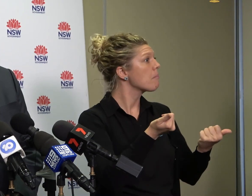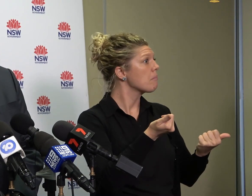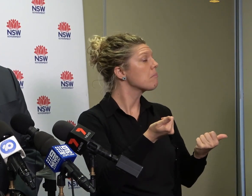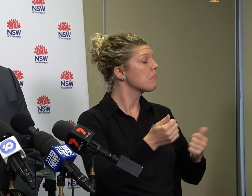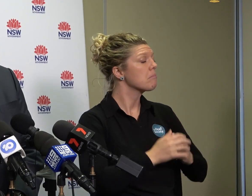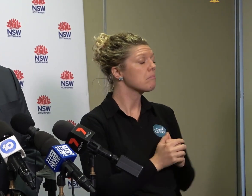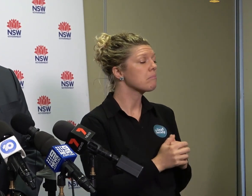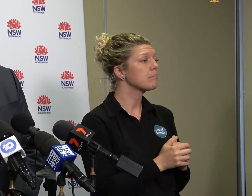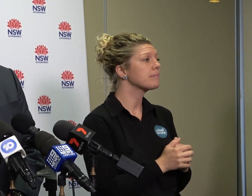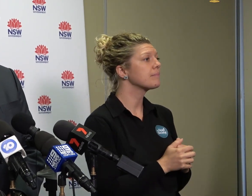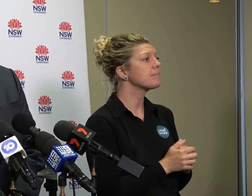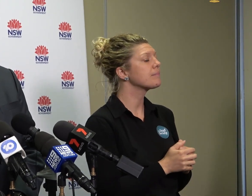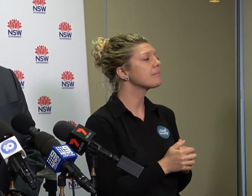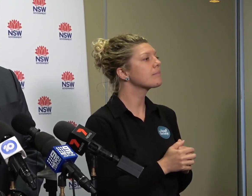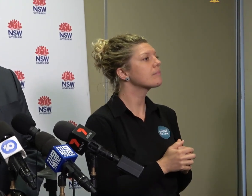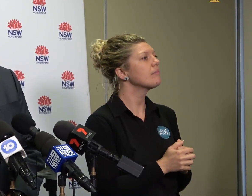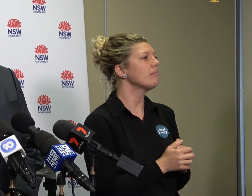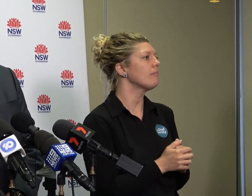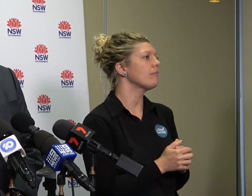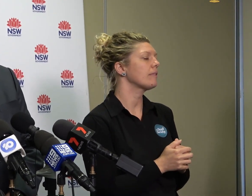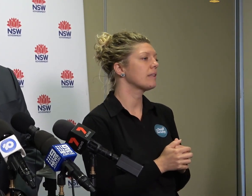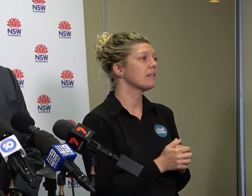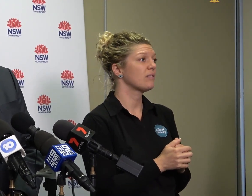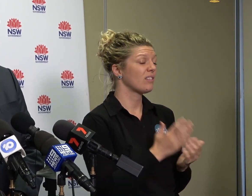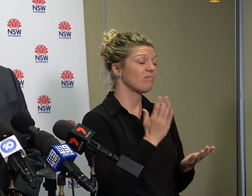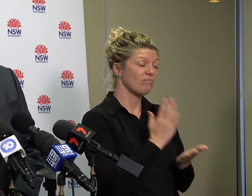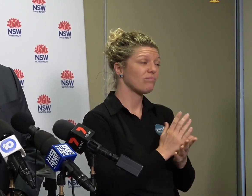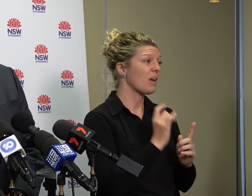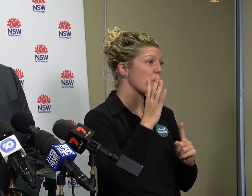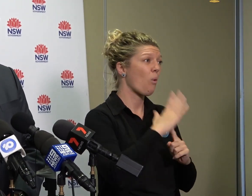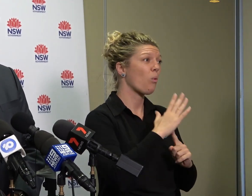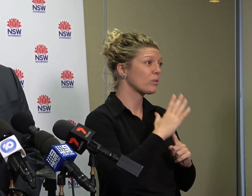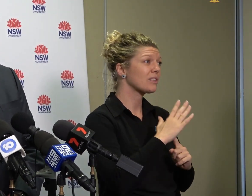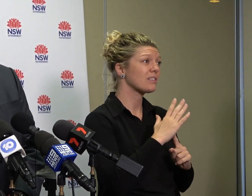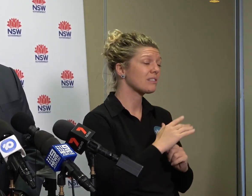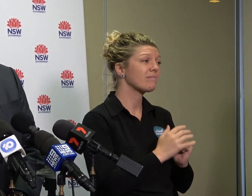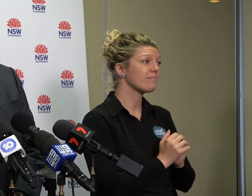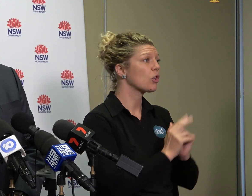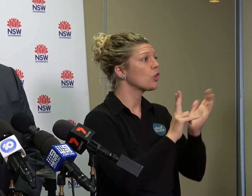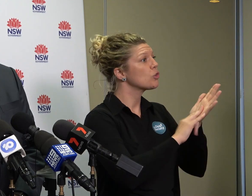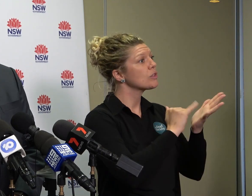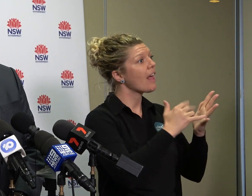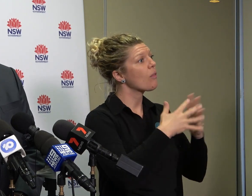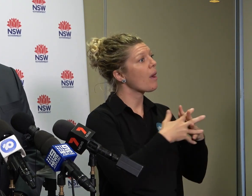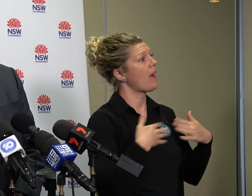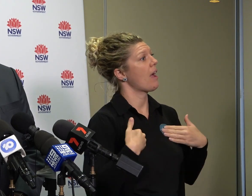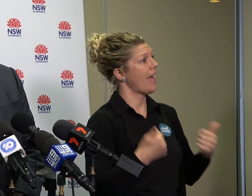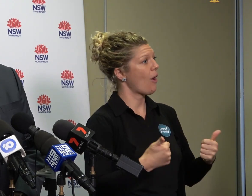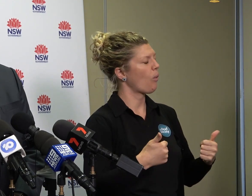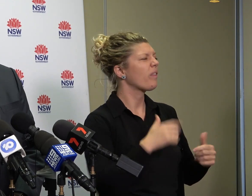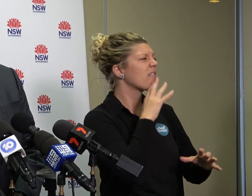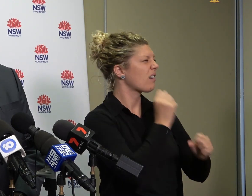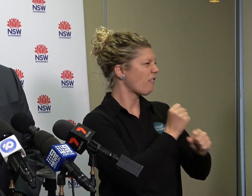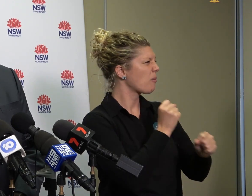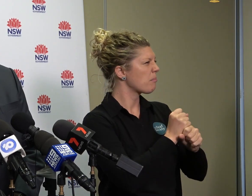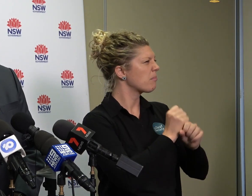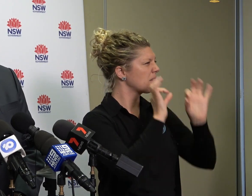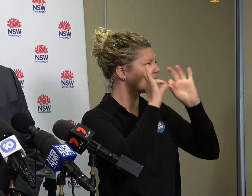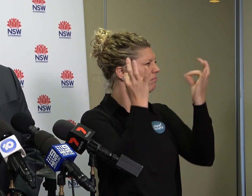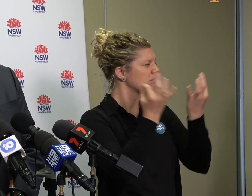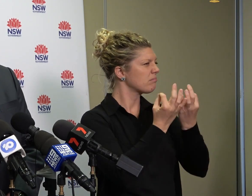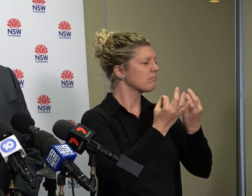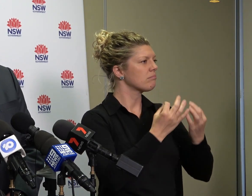ones, and that is absolutely critical. New South Wales Health, indeed the health systems around this